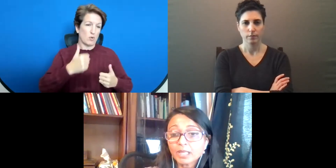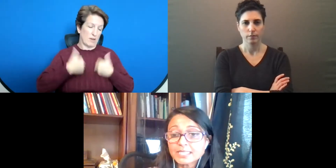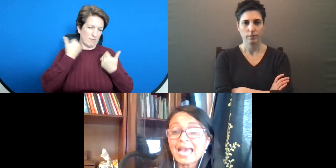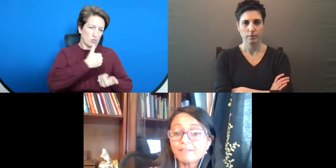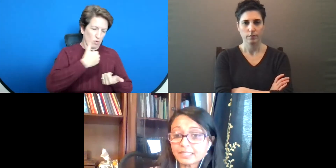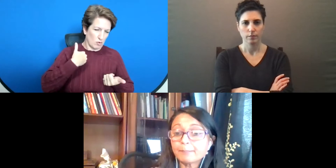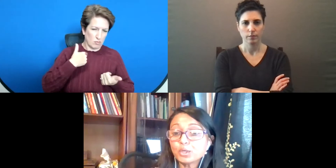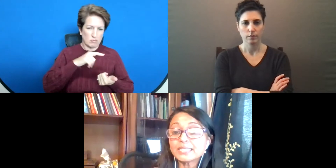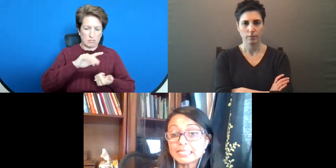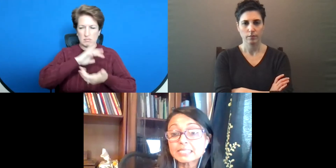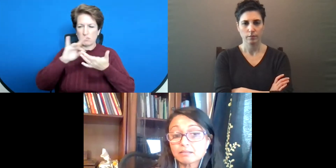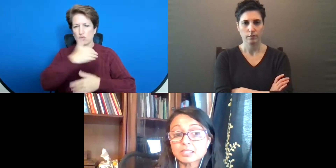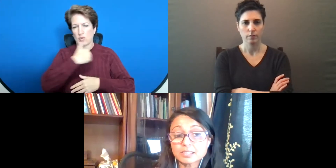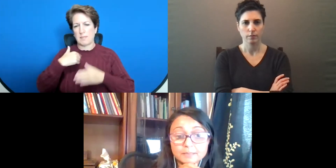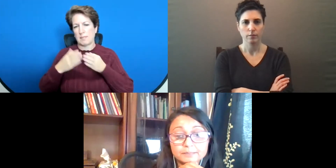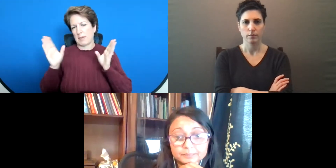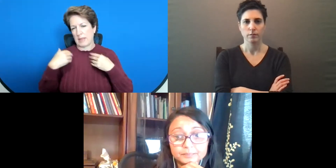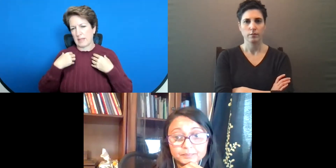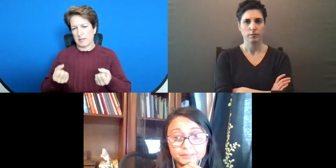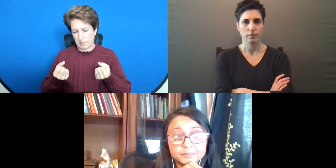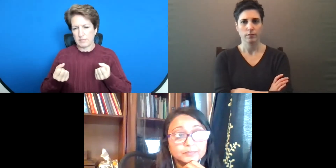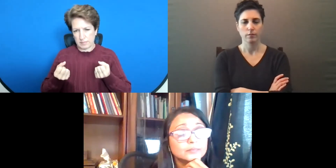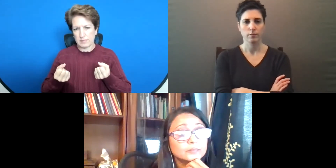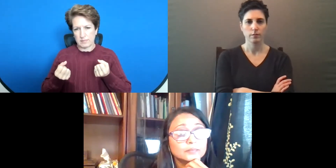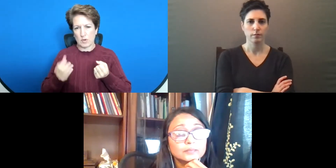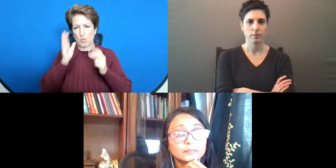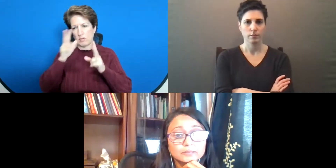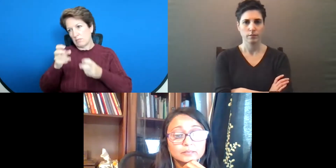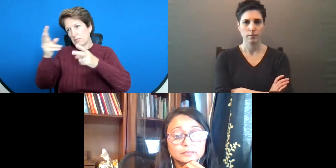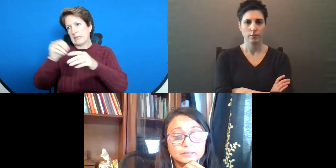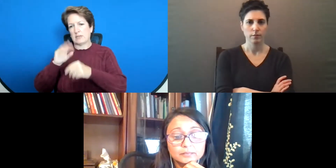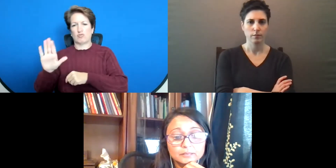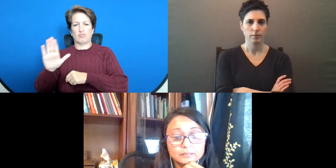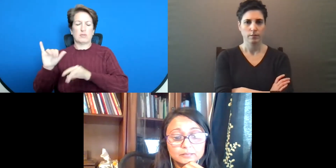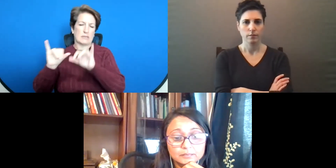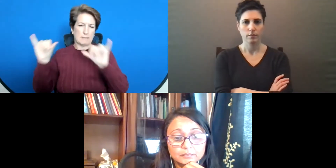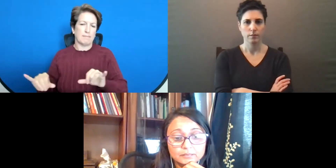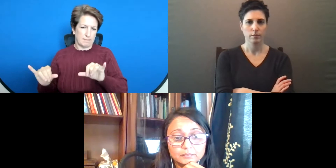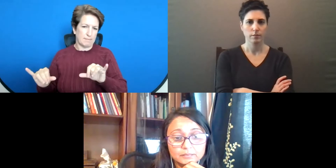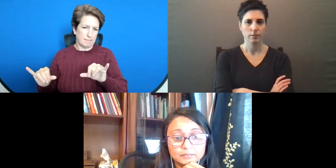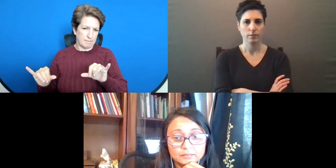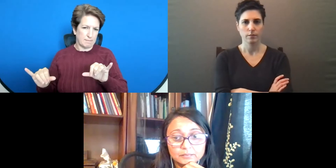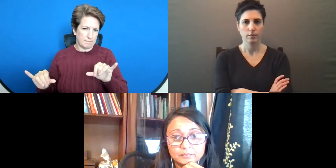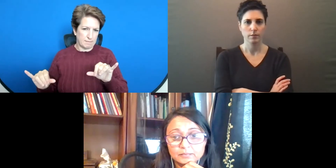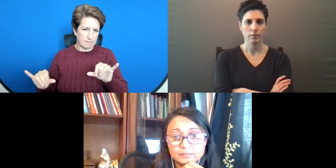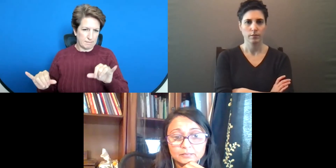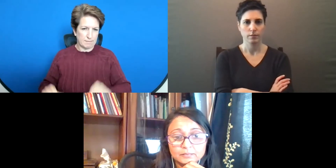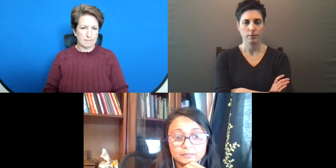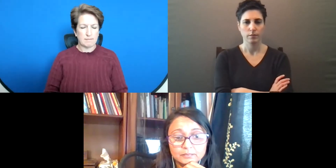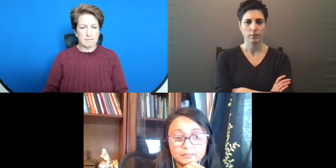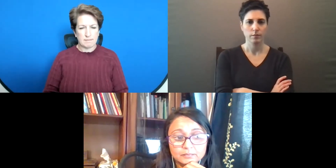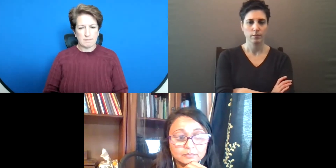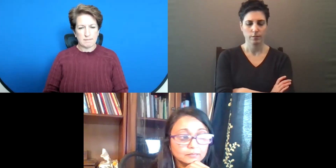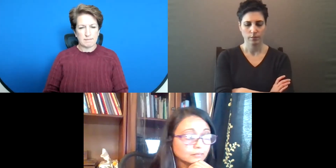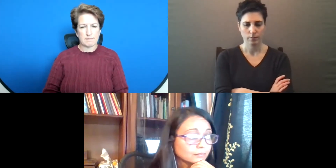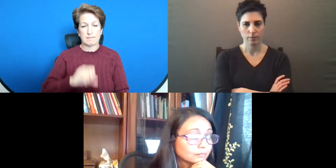Health, to have it put into the system. Okay, great. So we've got some other